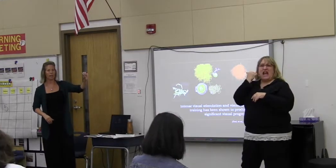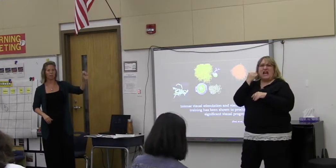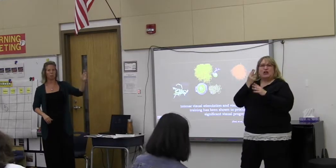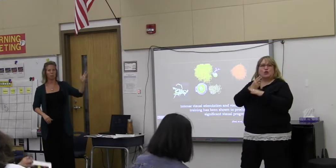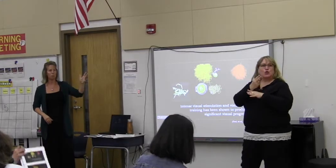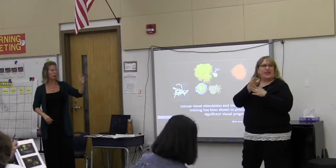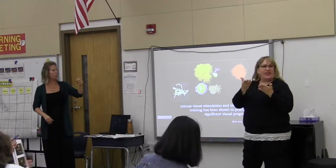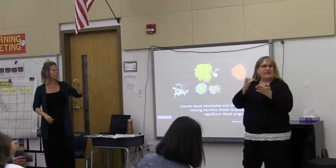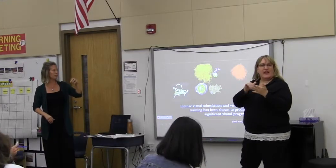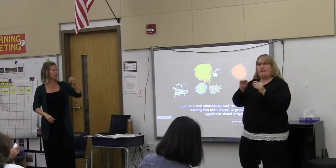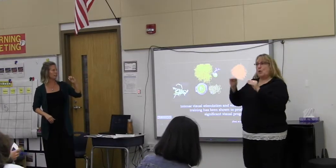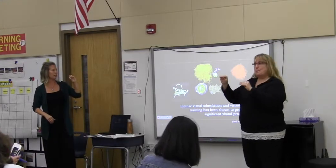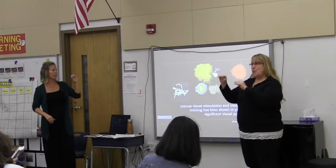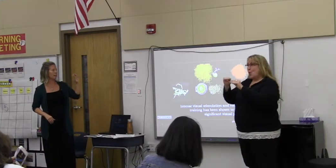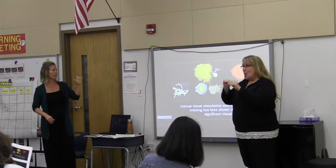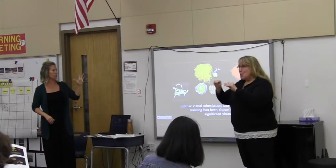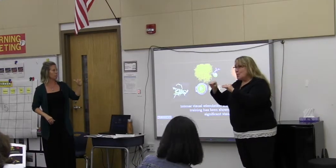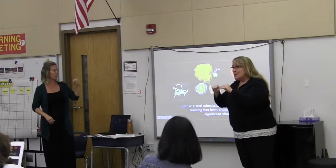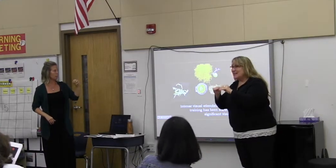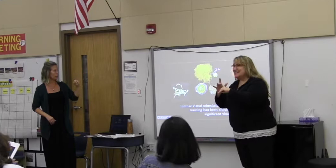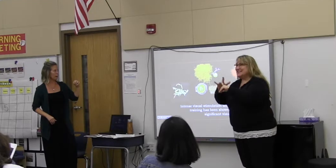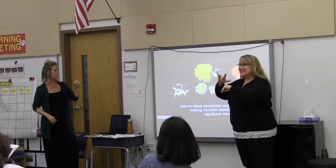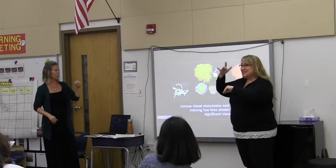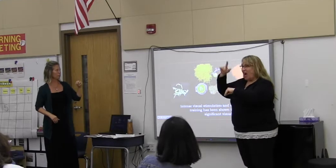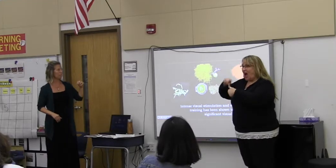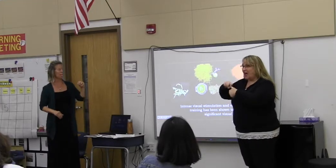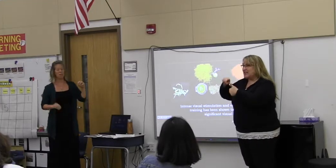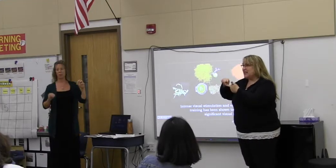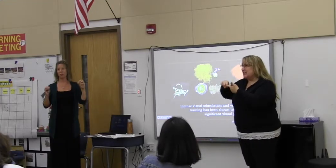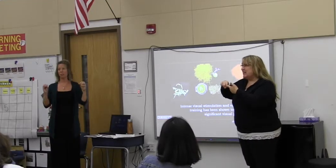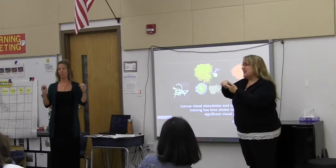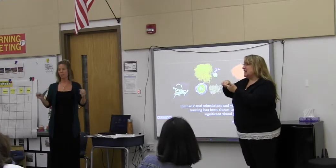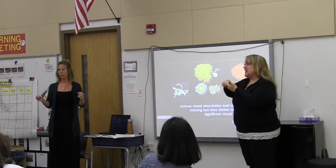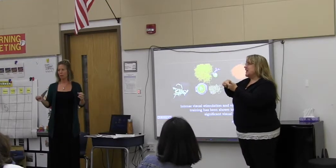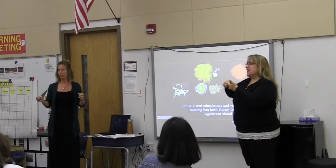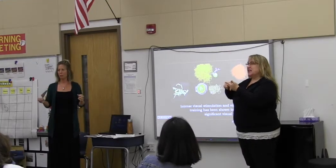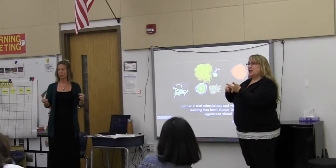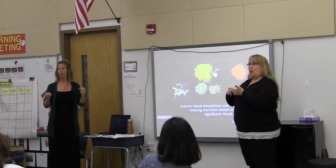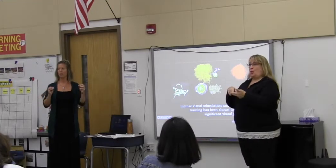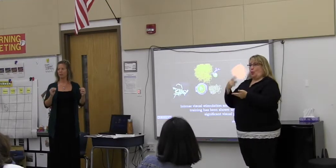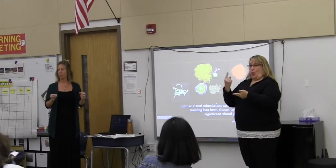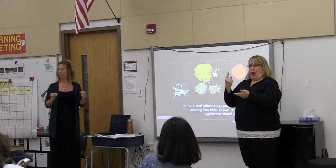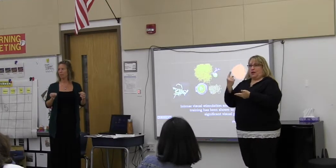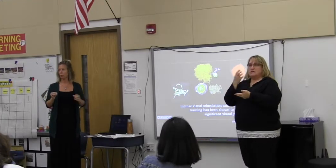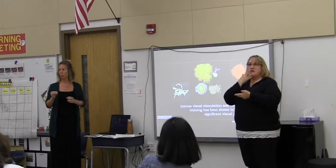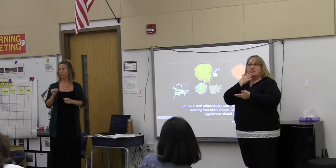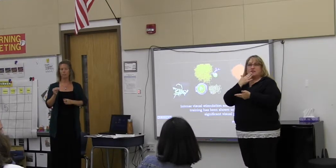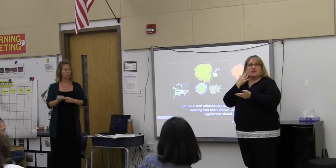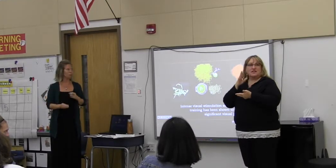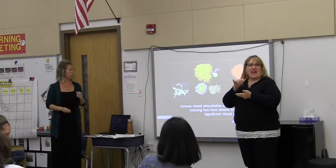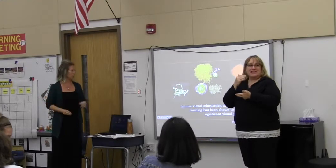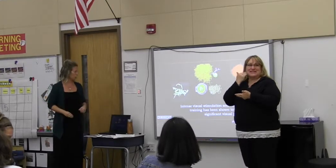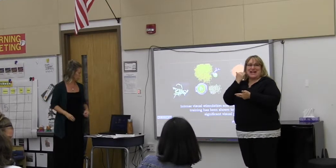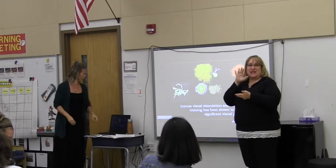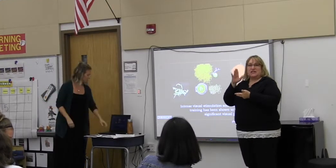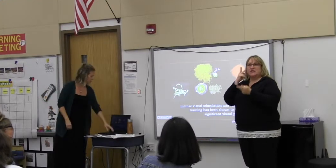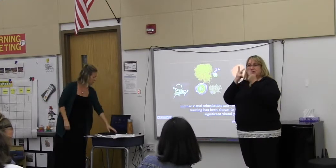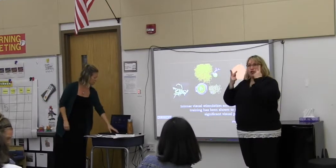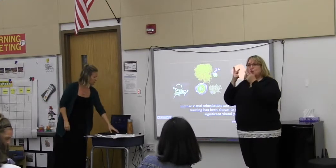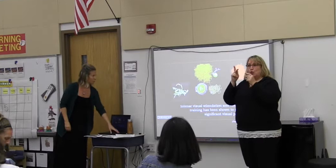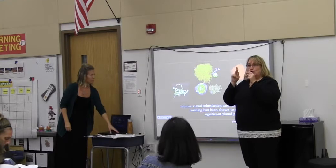like I said, that have a movement property to it, that have a shiny property to it, that are just single color. This is kind of what he's going to be visually